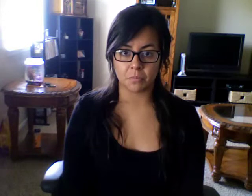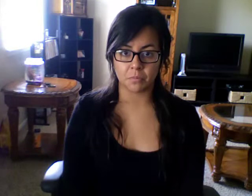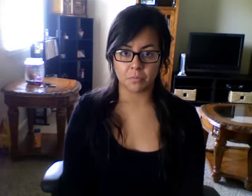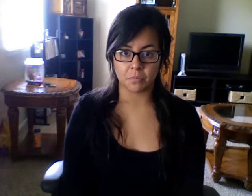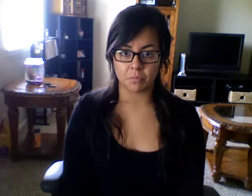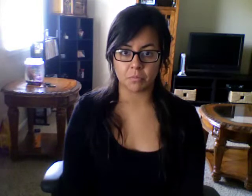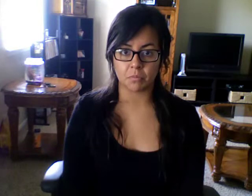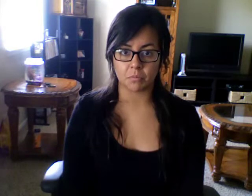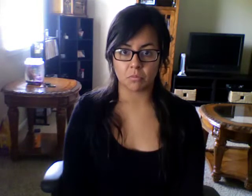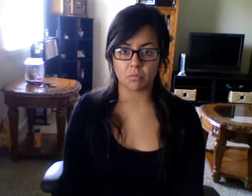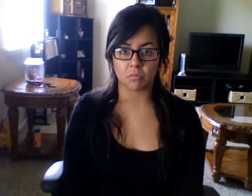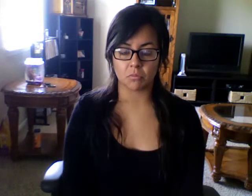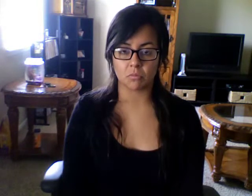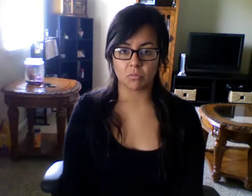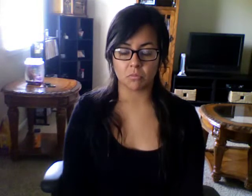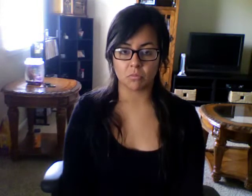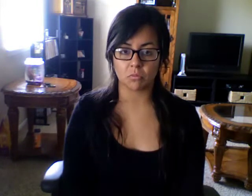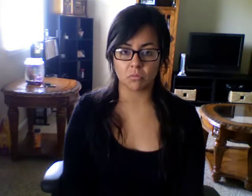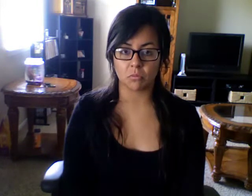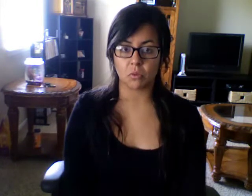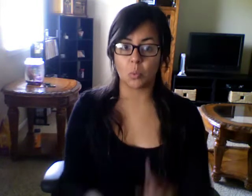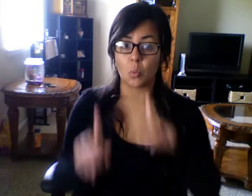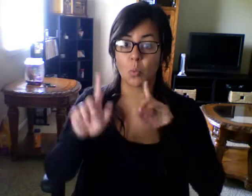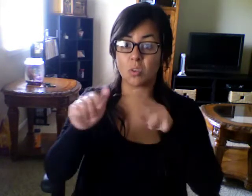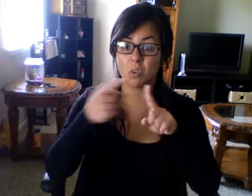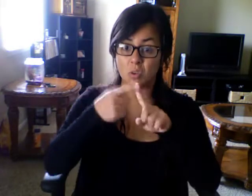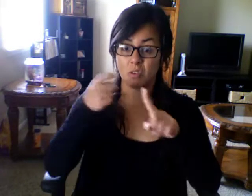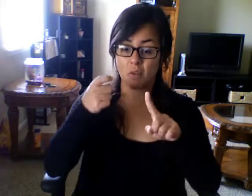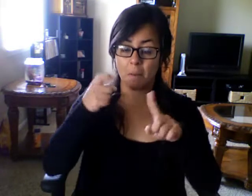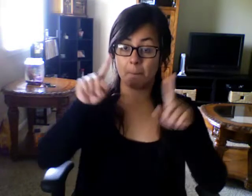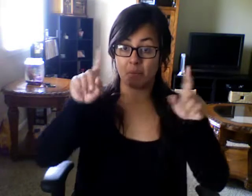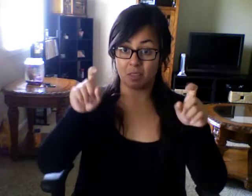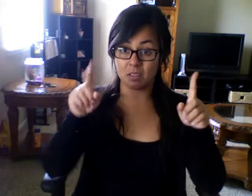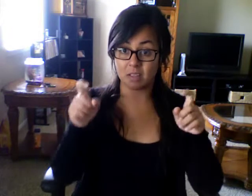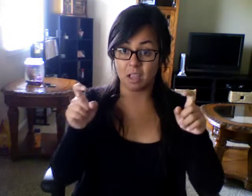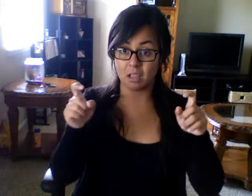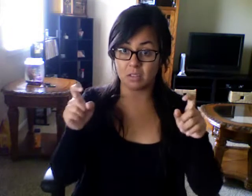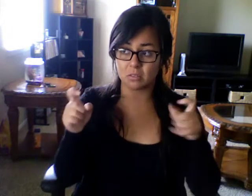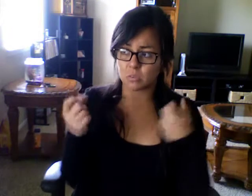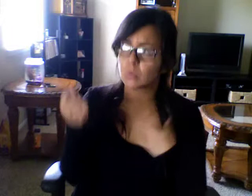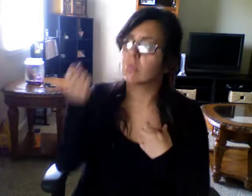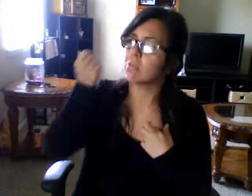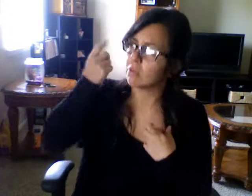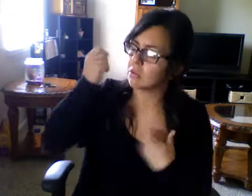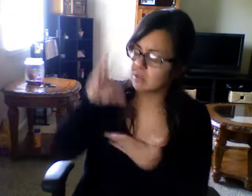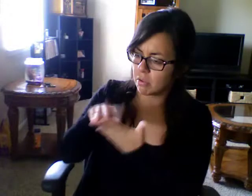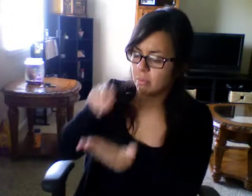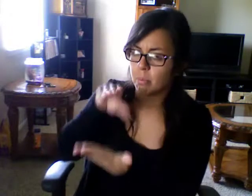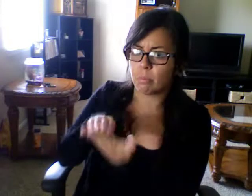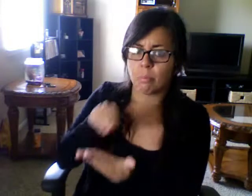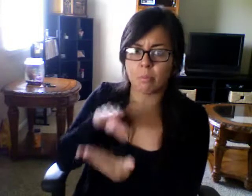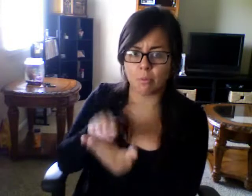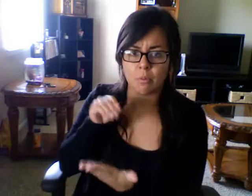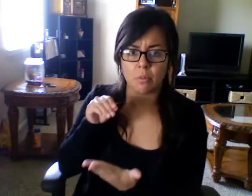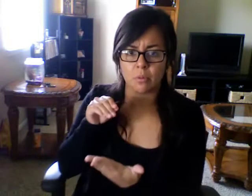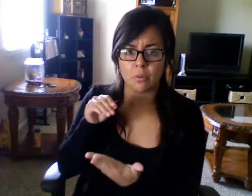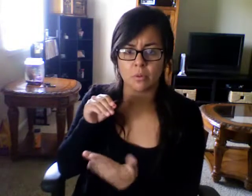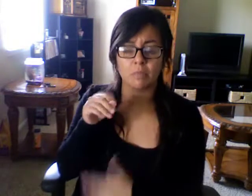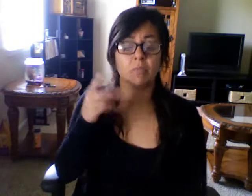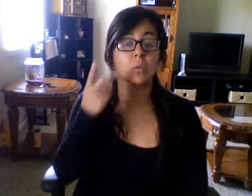own. Leukemia cells treated with this compound turn into normal white blood cells. Mice with multiple myeloma,